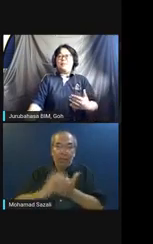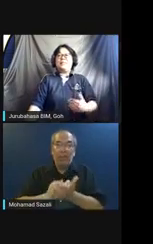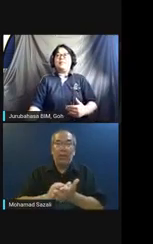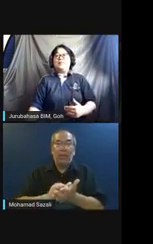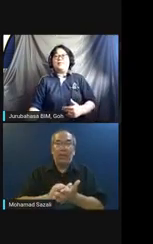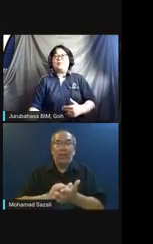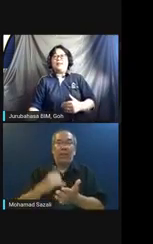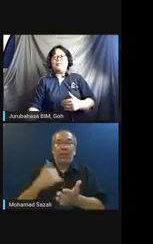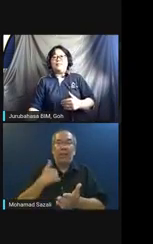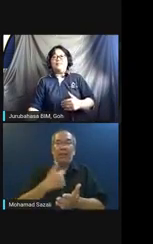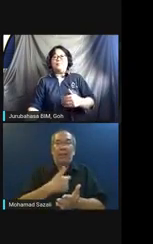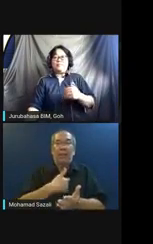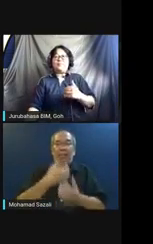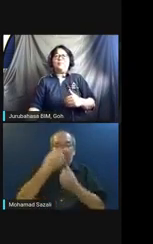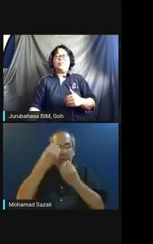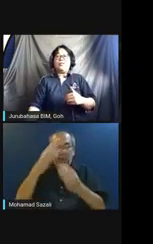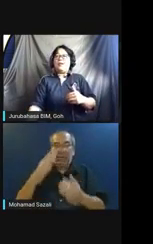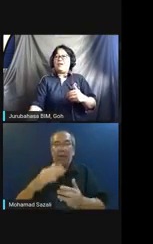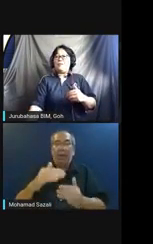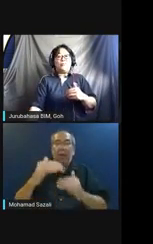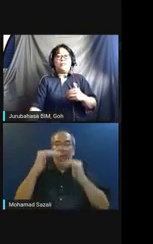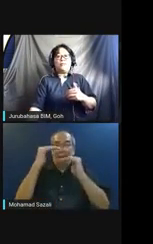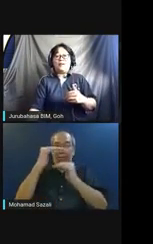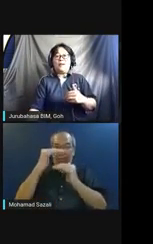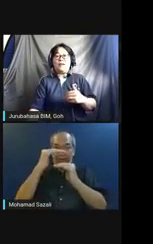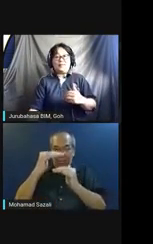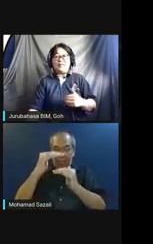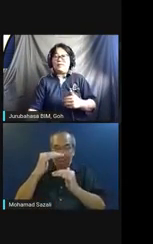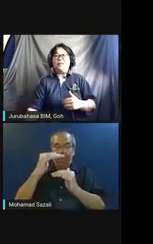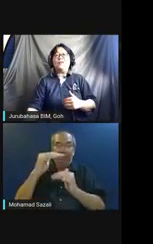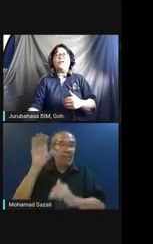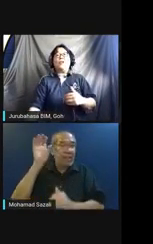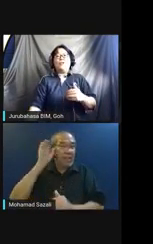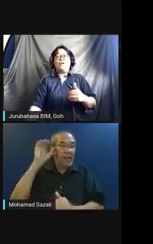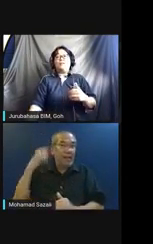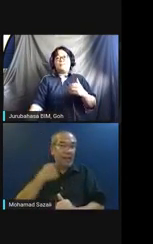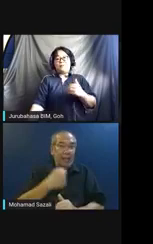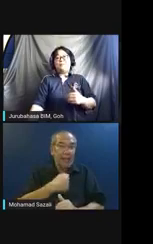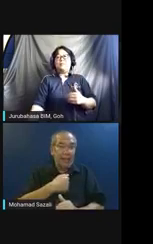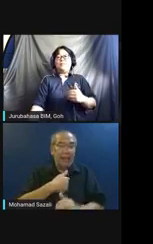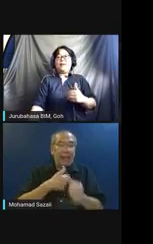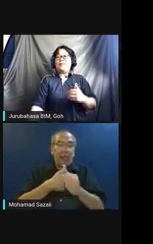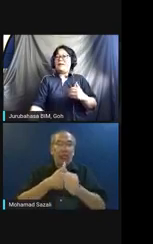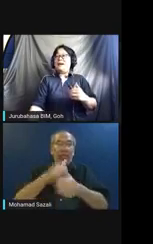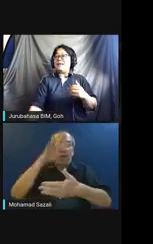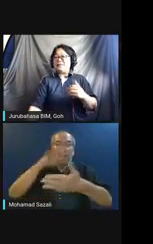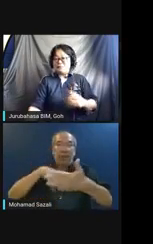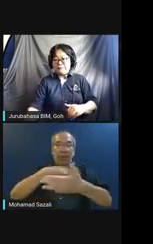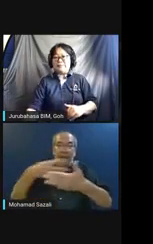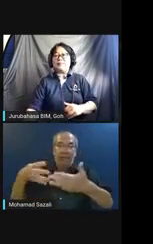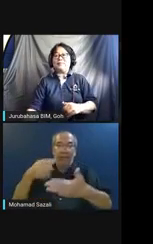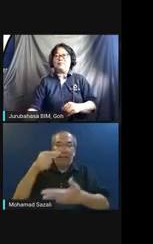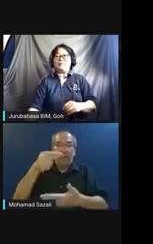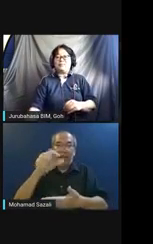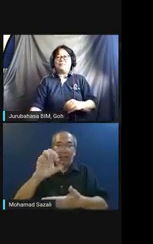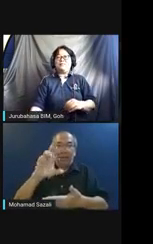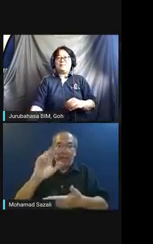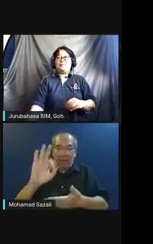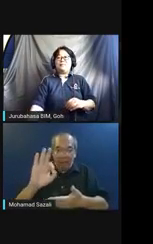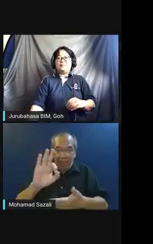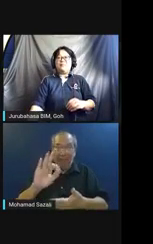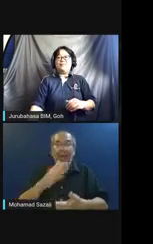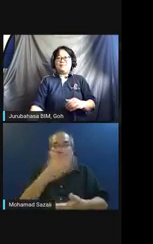it means that either the person not able to hear anything at all or the person can hear a little bit.